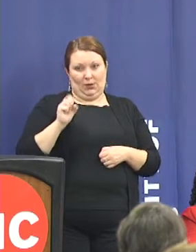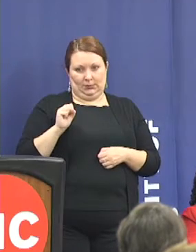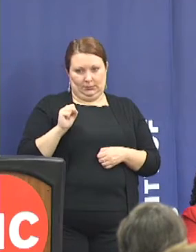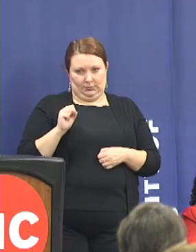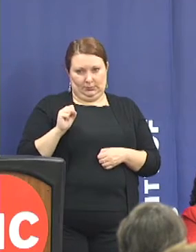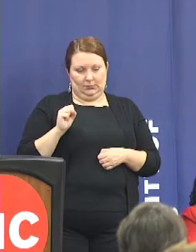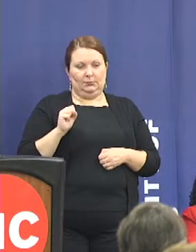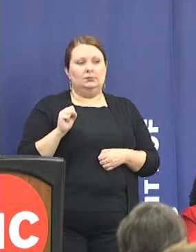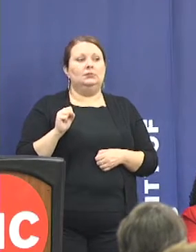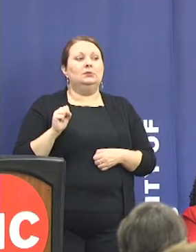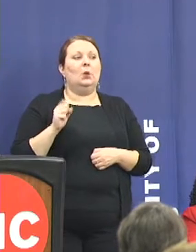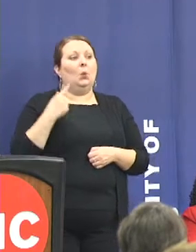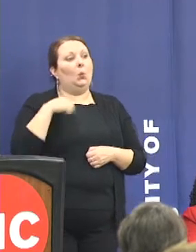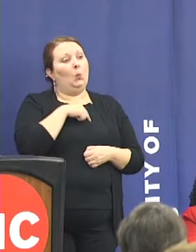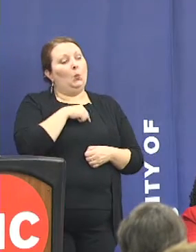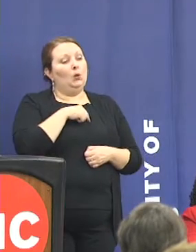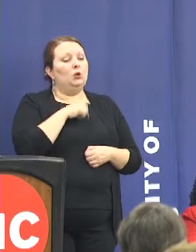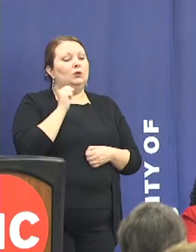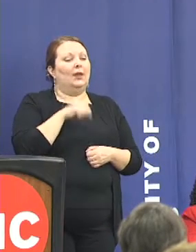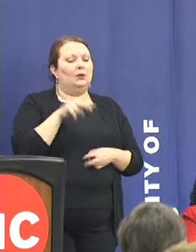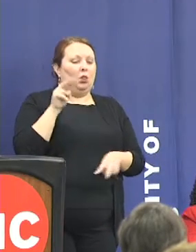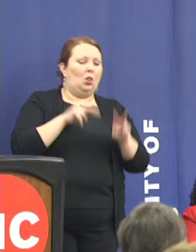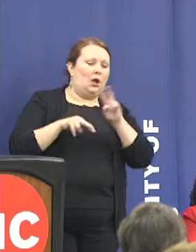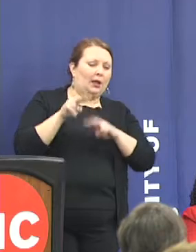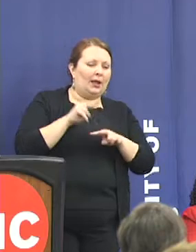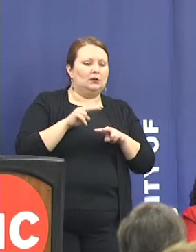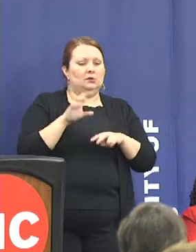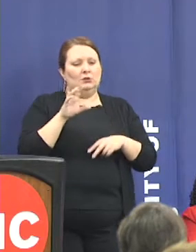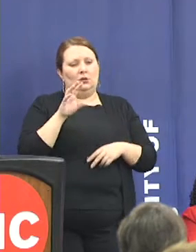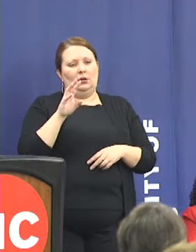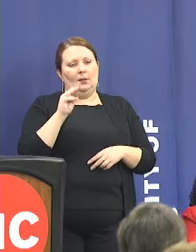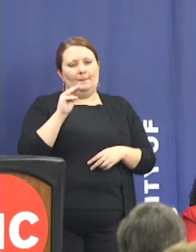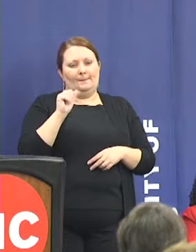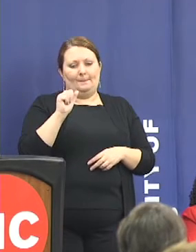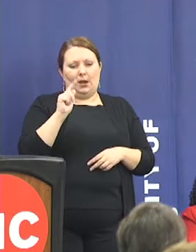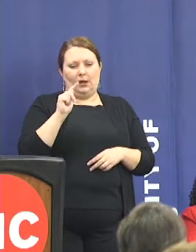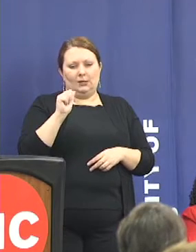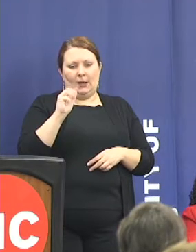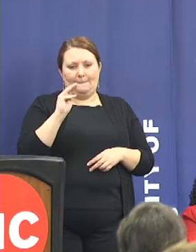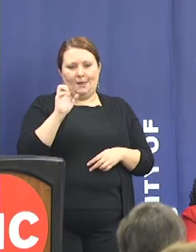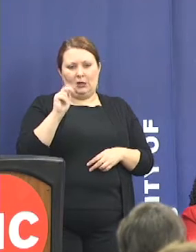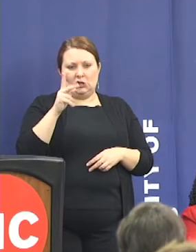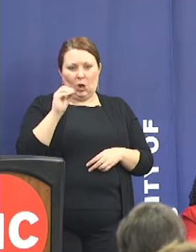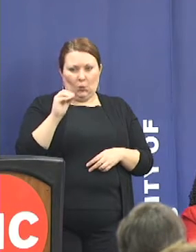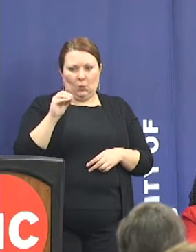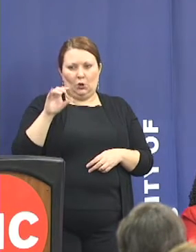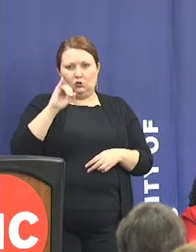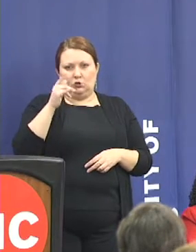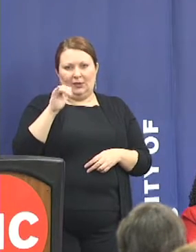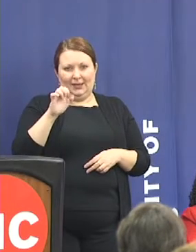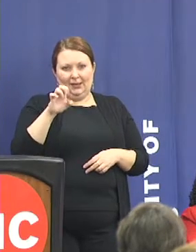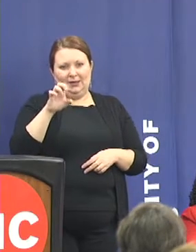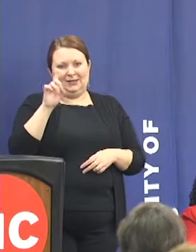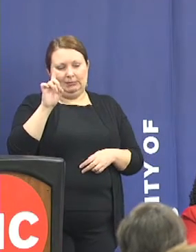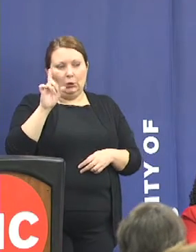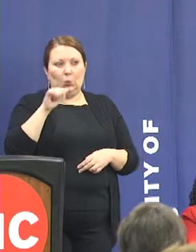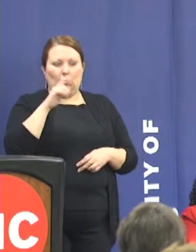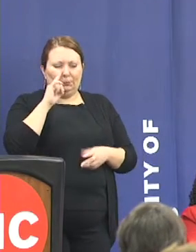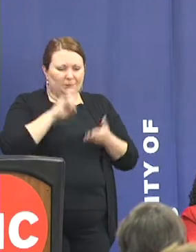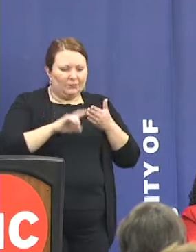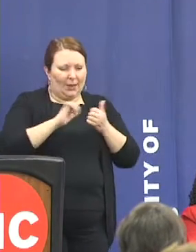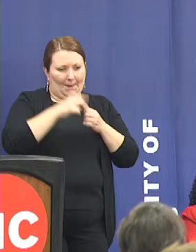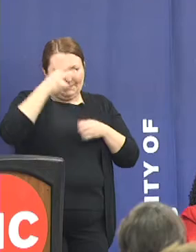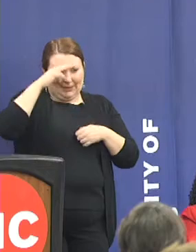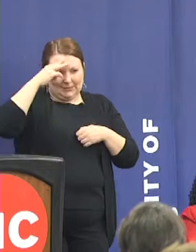that you know, you can look at sort of the work of Marta Menchaca or the work of Julie Dowling, different people who've looked at the ways in which